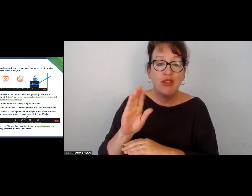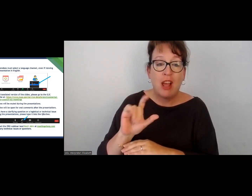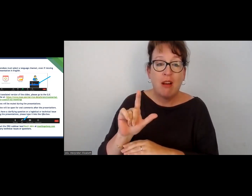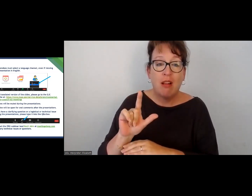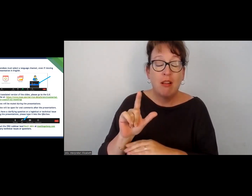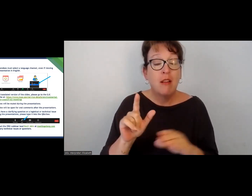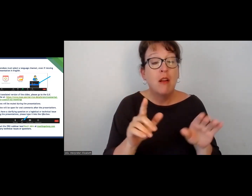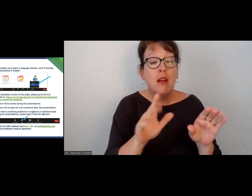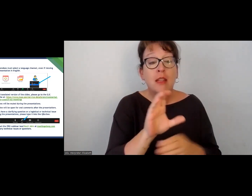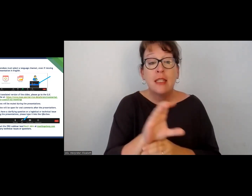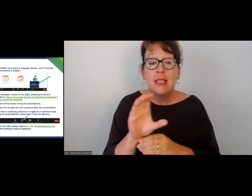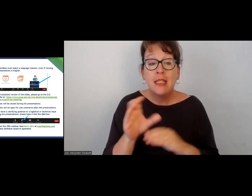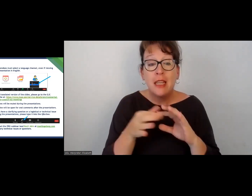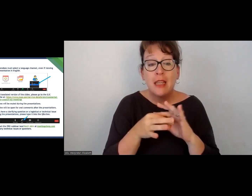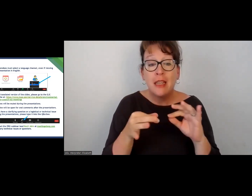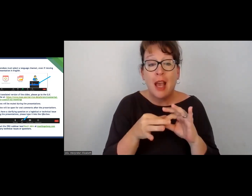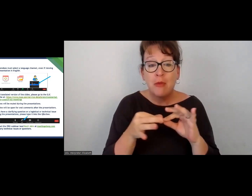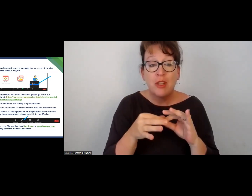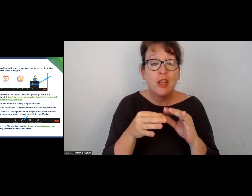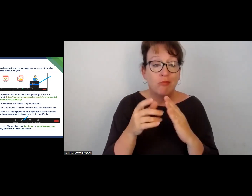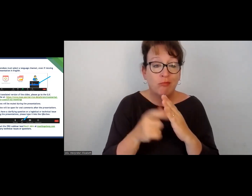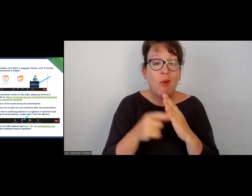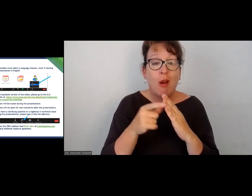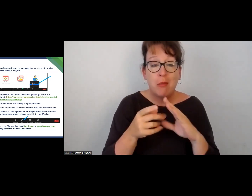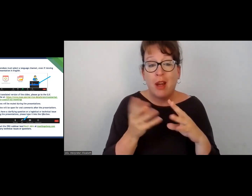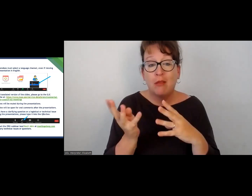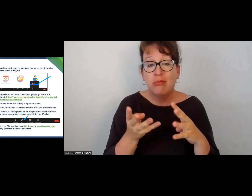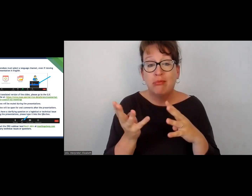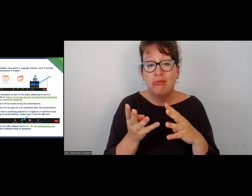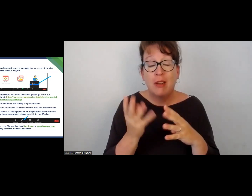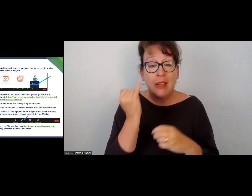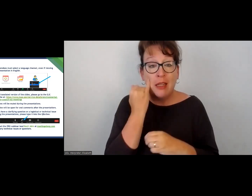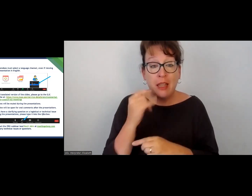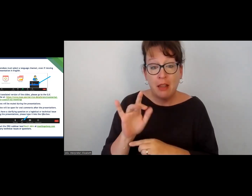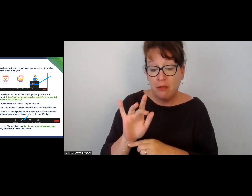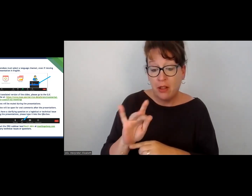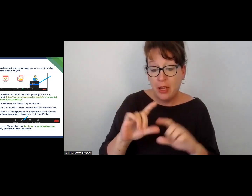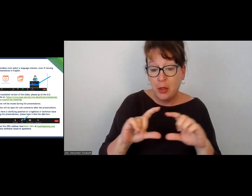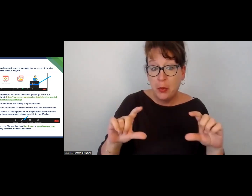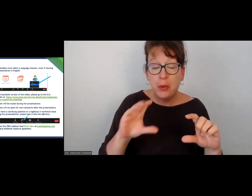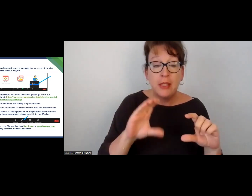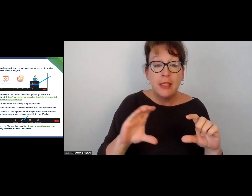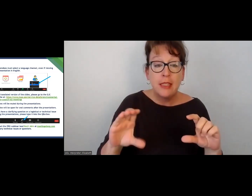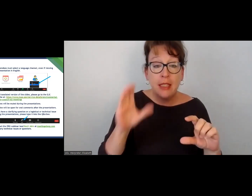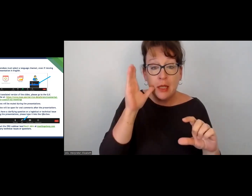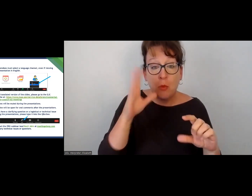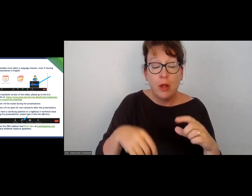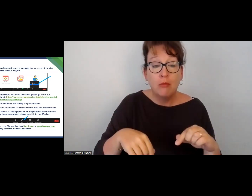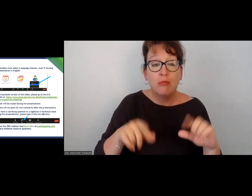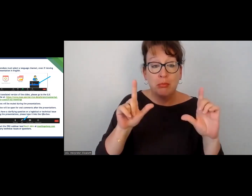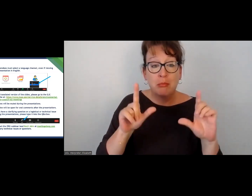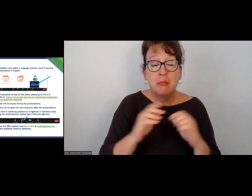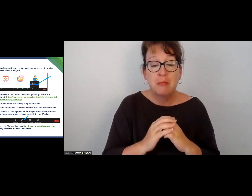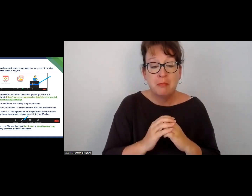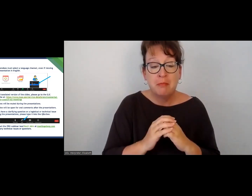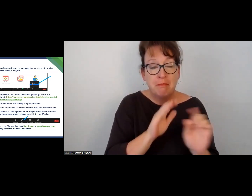captioning is auto-generated, and you should be able to find it using the CC icon in your Zoom control panel. As